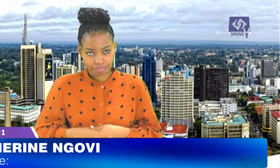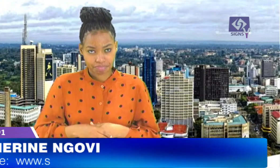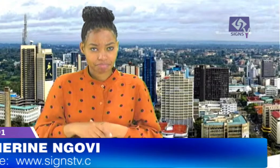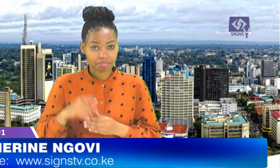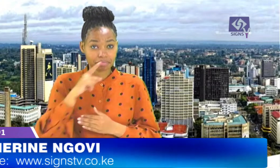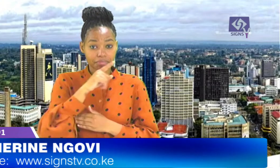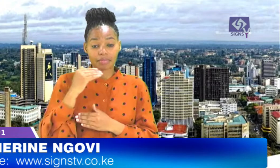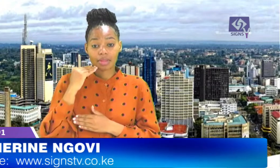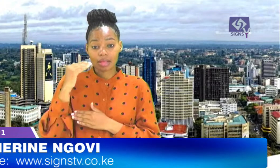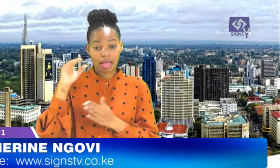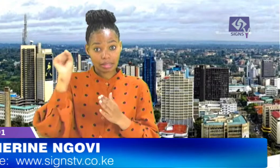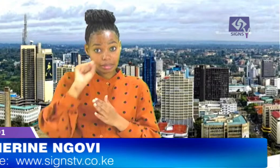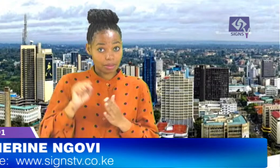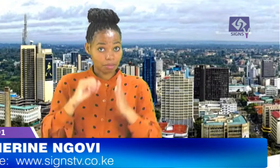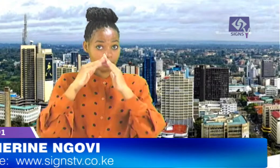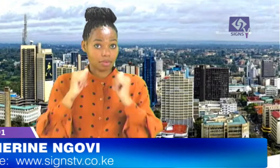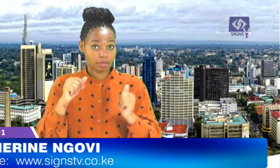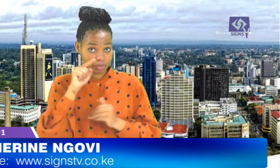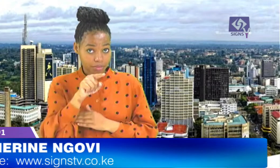gestation of government service.